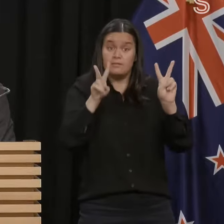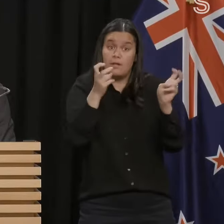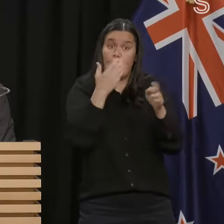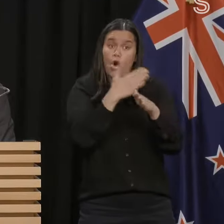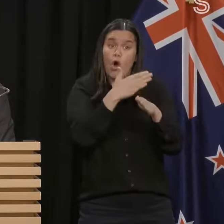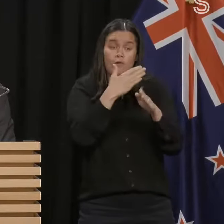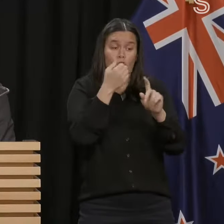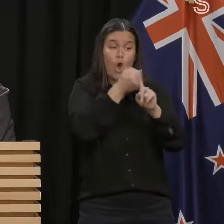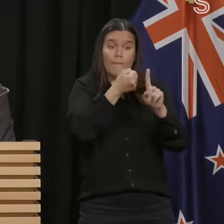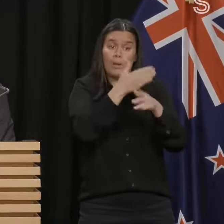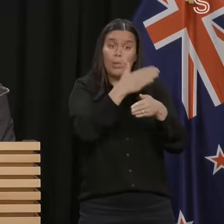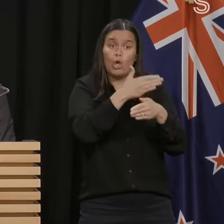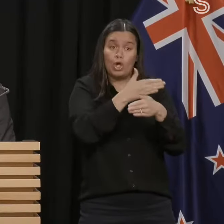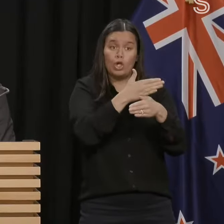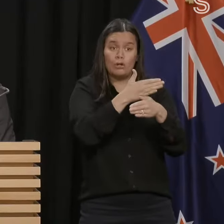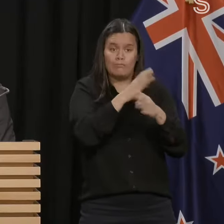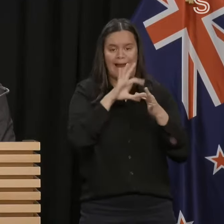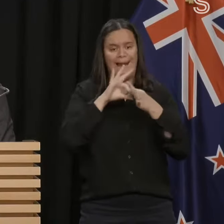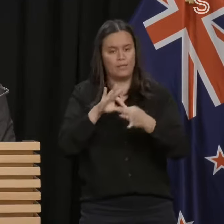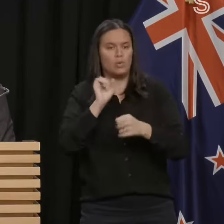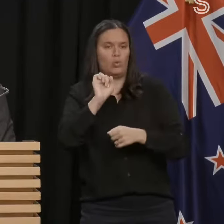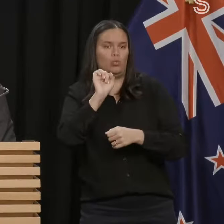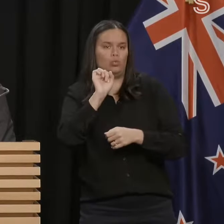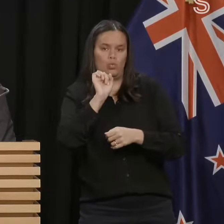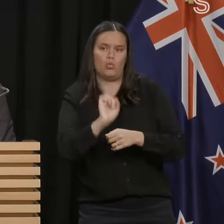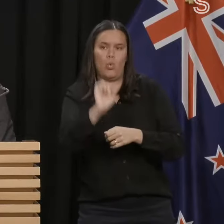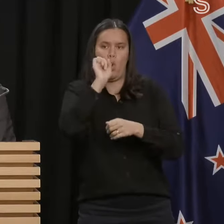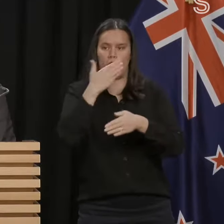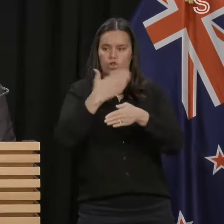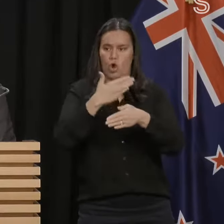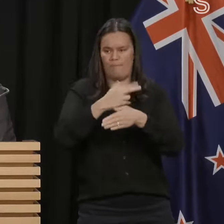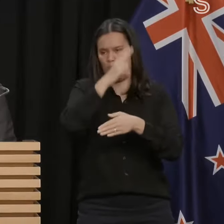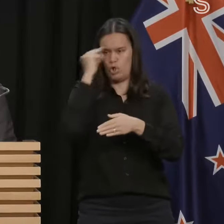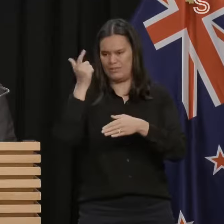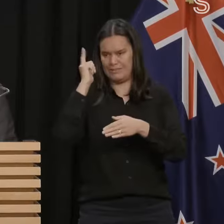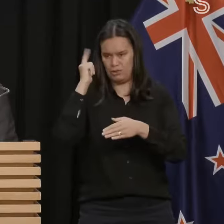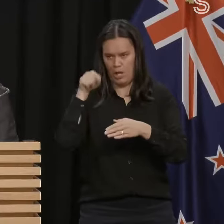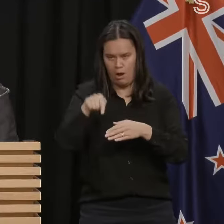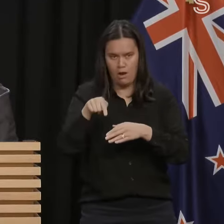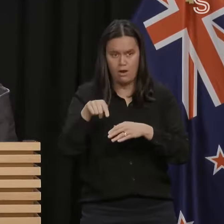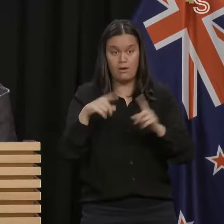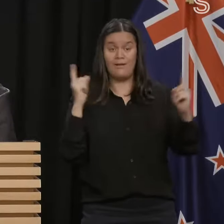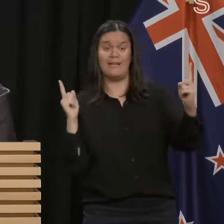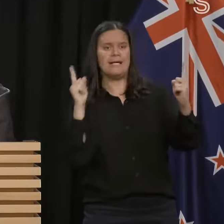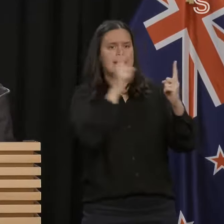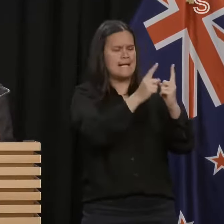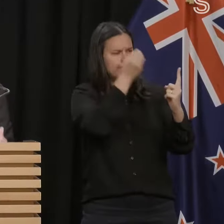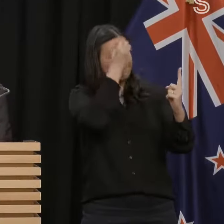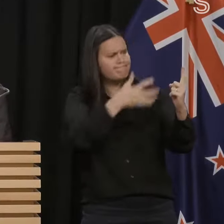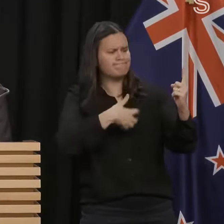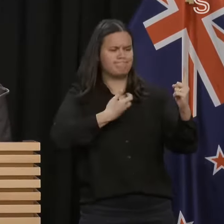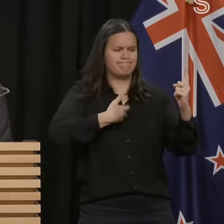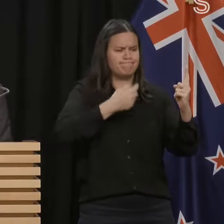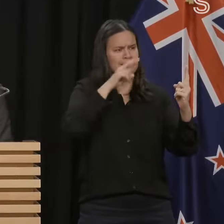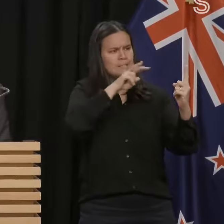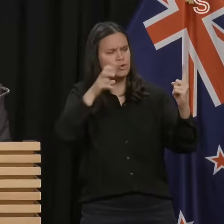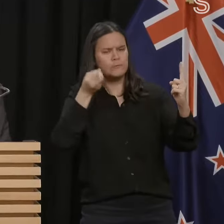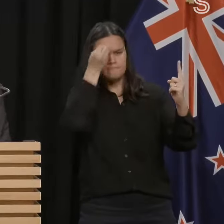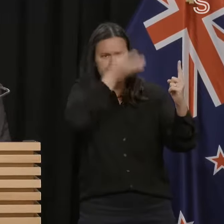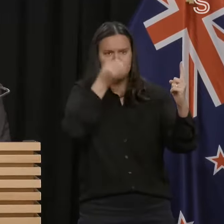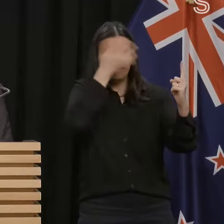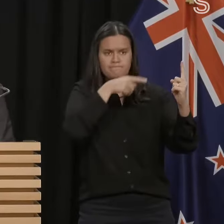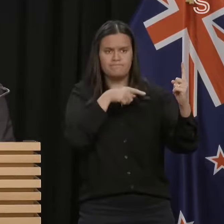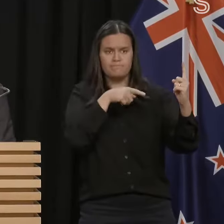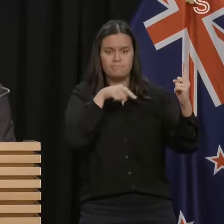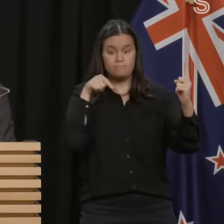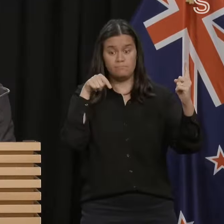employment. But I wouldn't say that that's something that we should seek to regulate in any way. I think that's actually part of living in an open democracy where